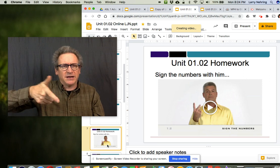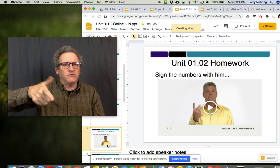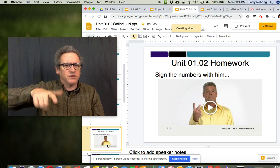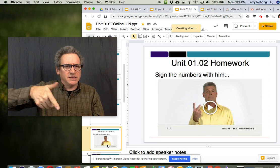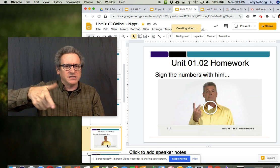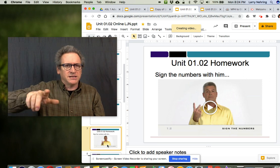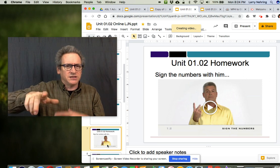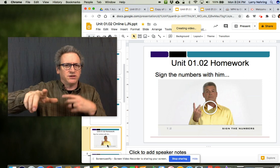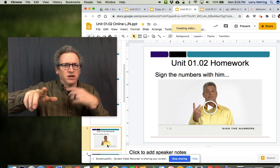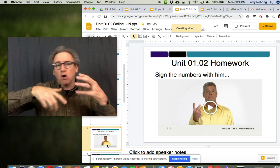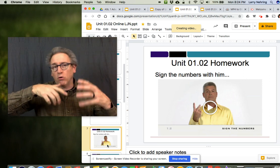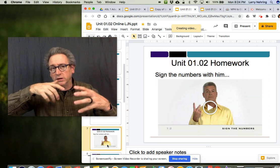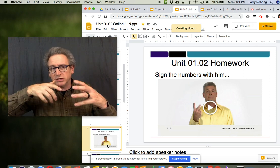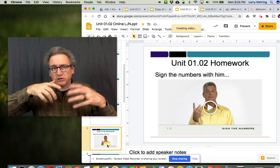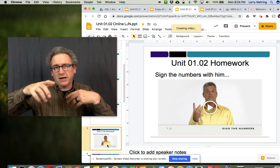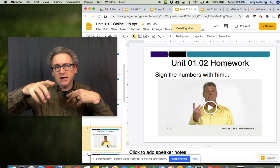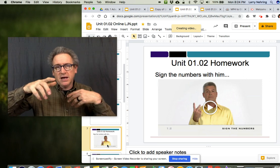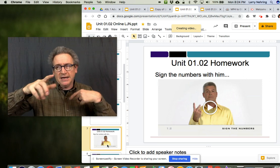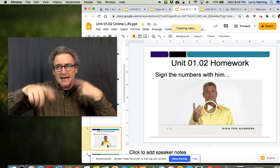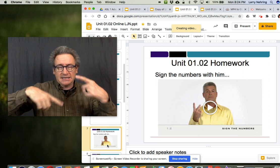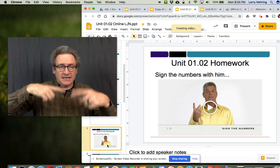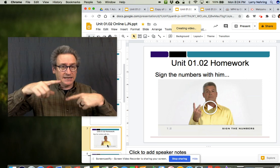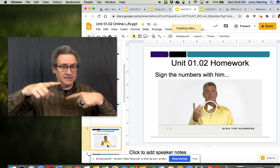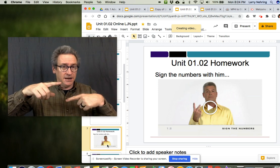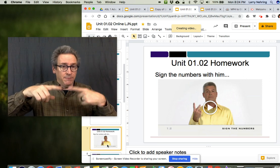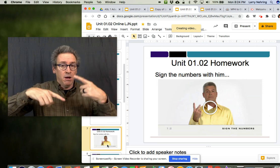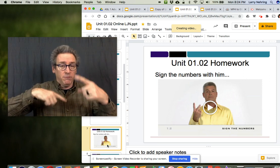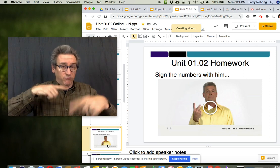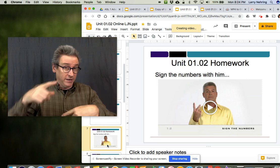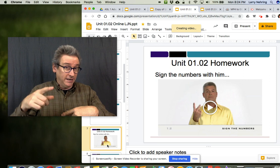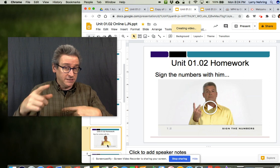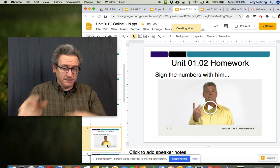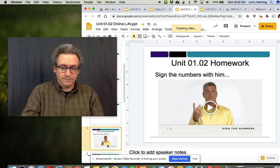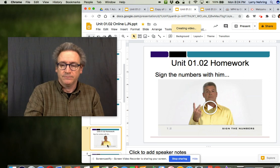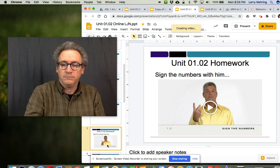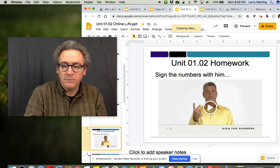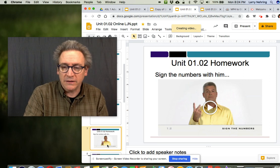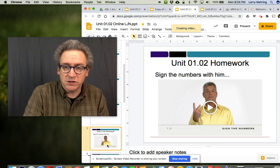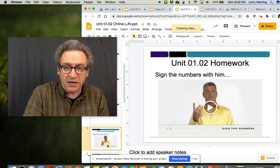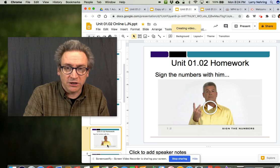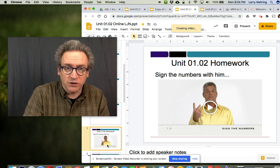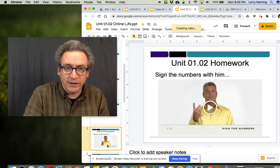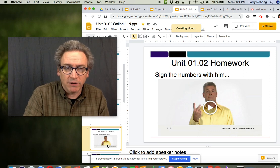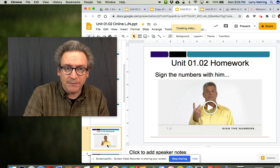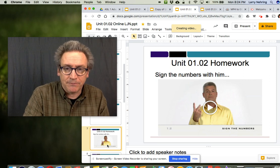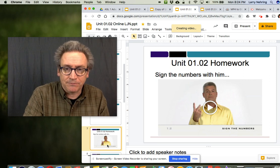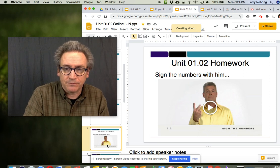goes back and forth. The goal is to try to get to the next sign before he does, and